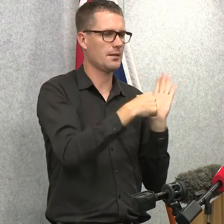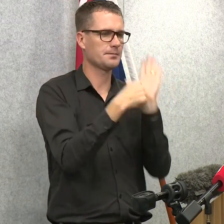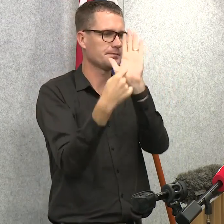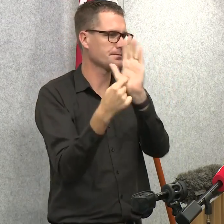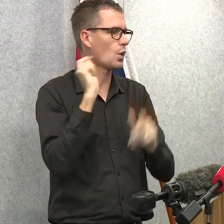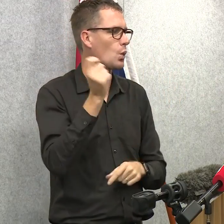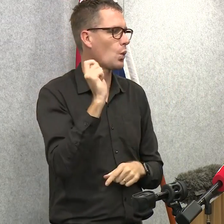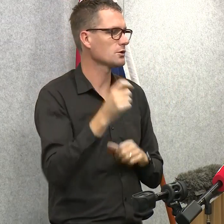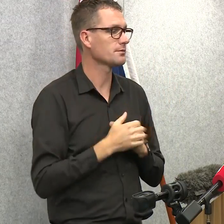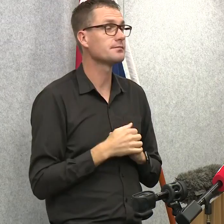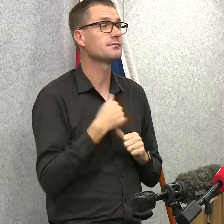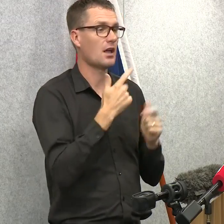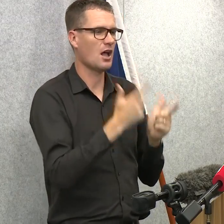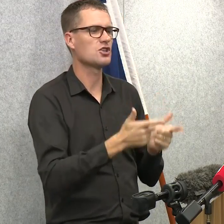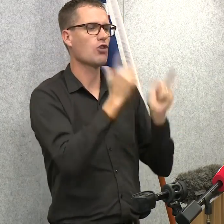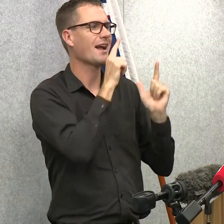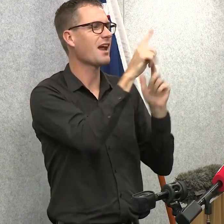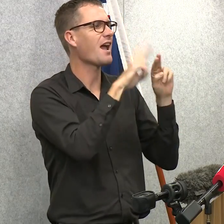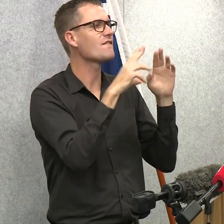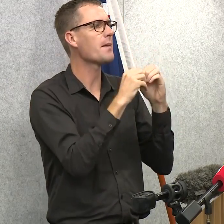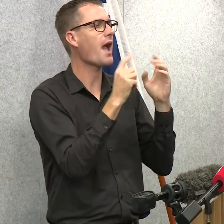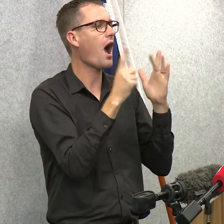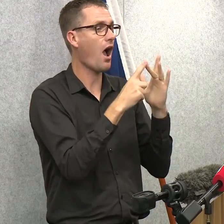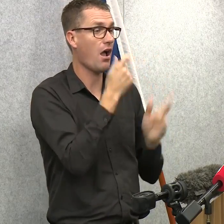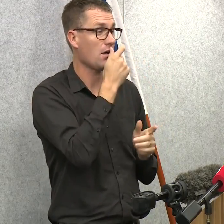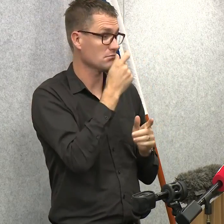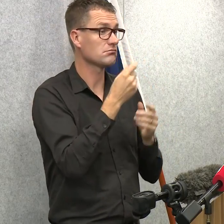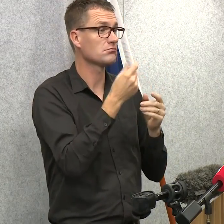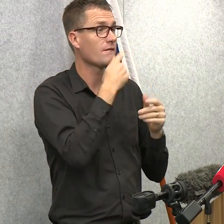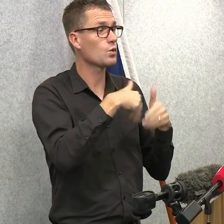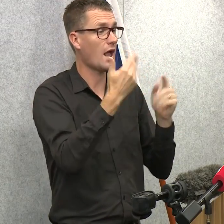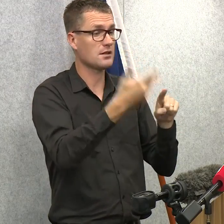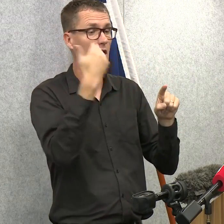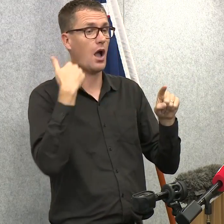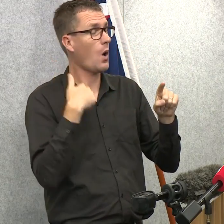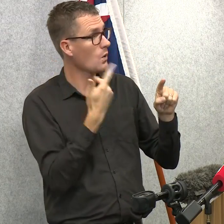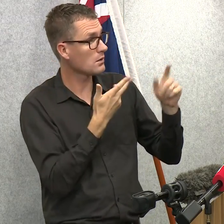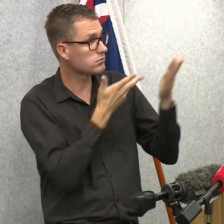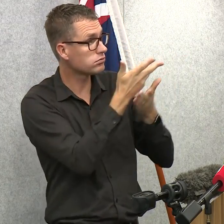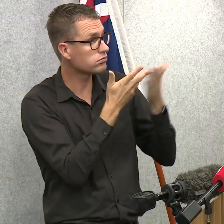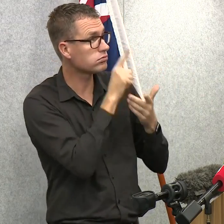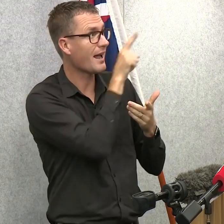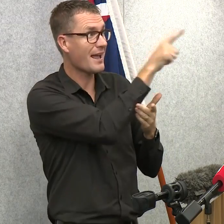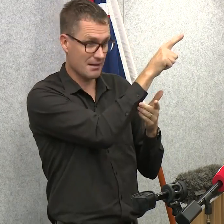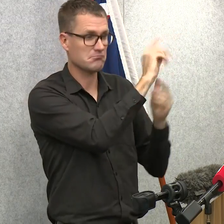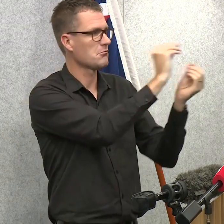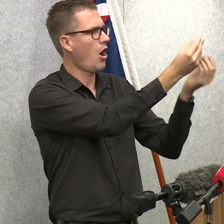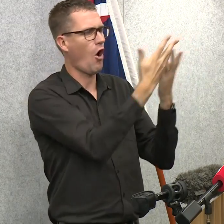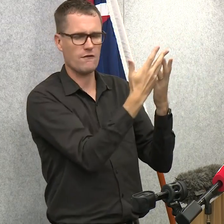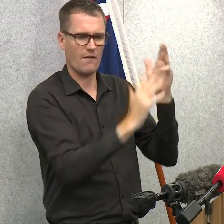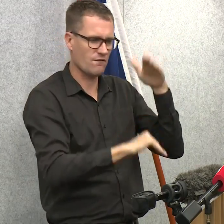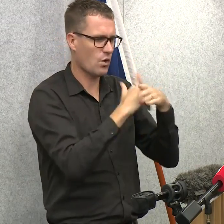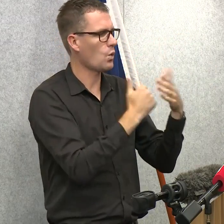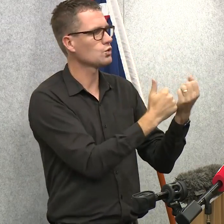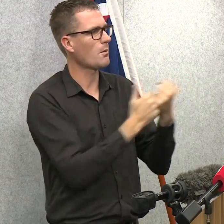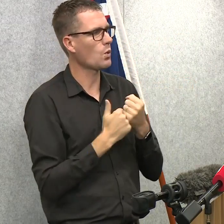the FBI several days ago, who has, as we do in these occasions, offered every support. But that